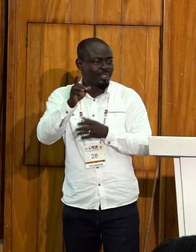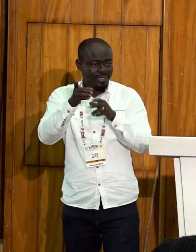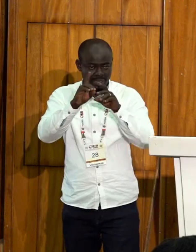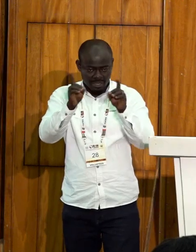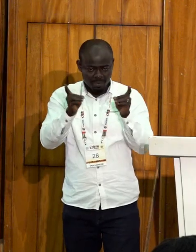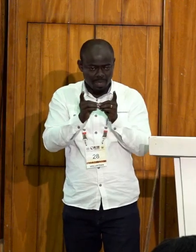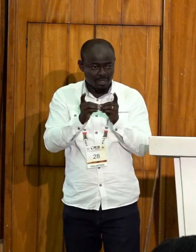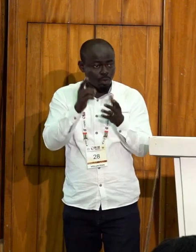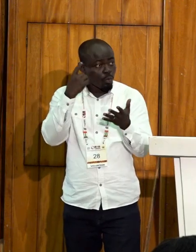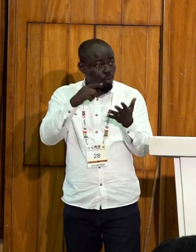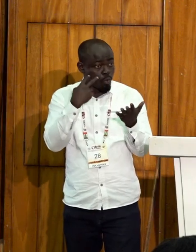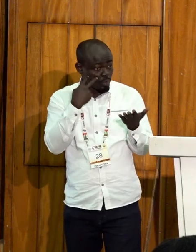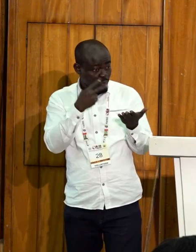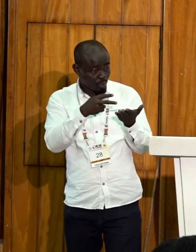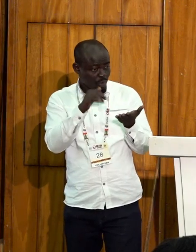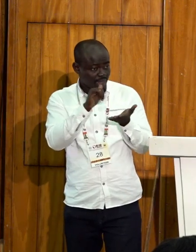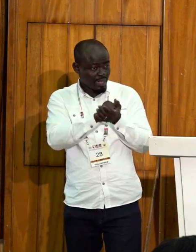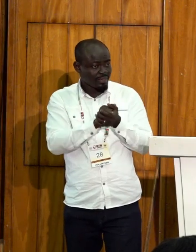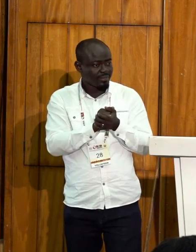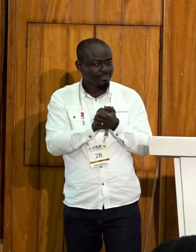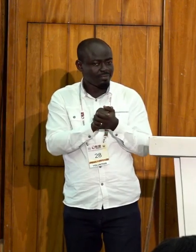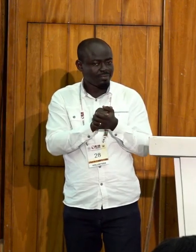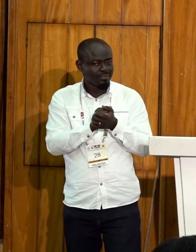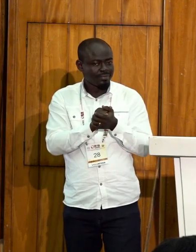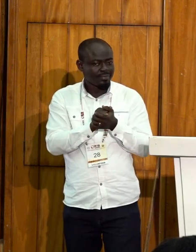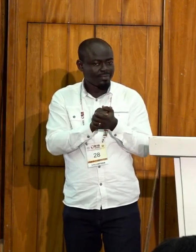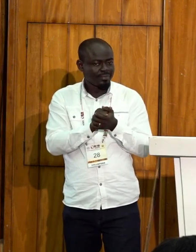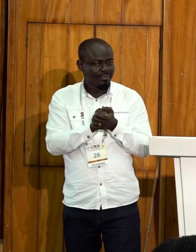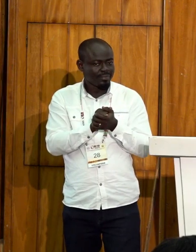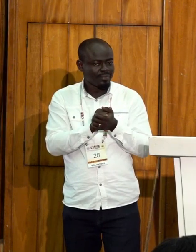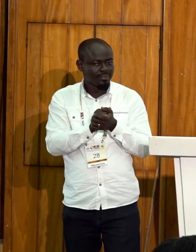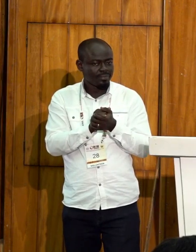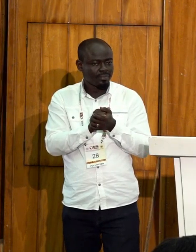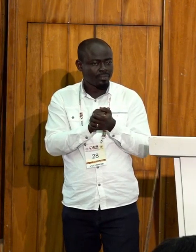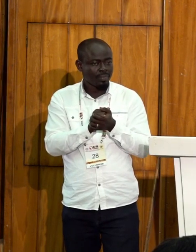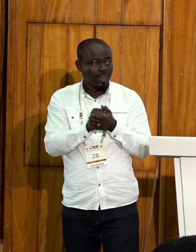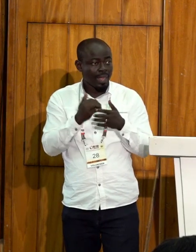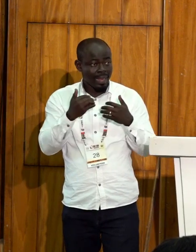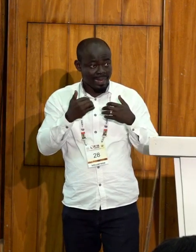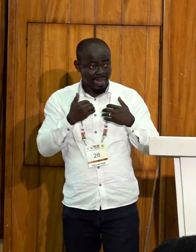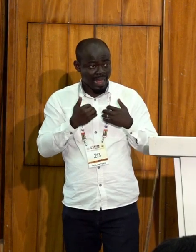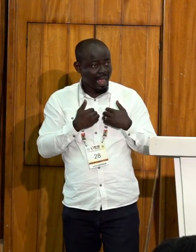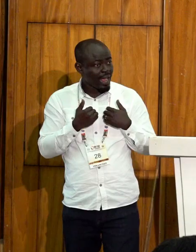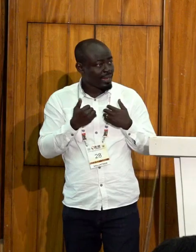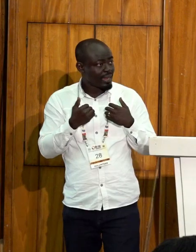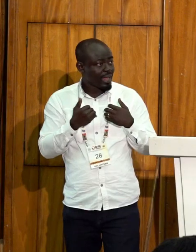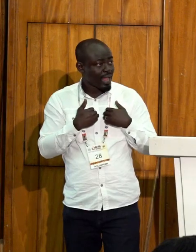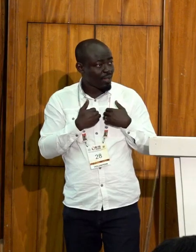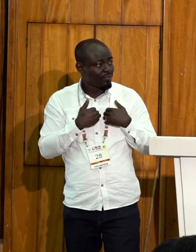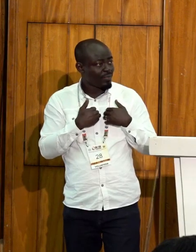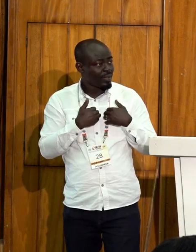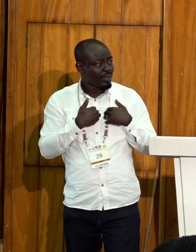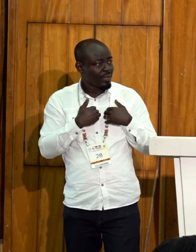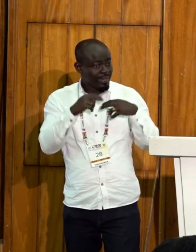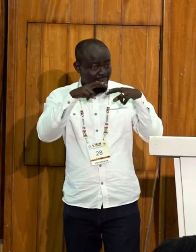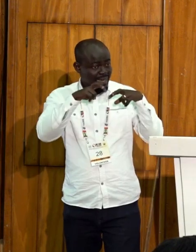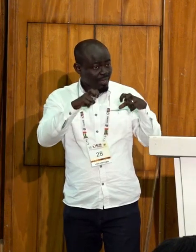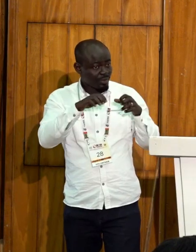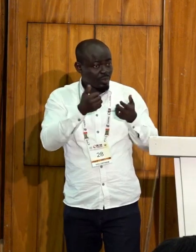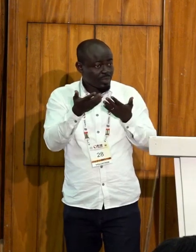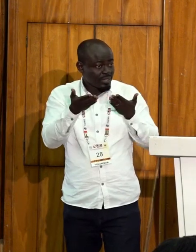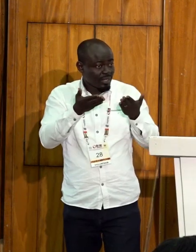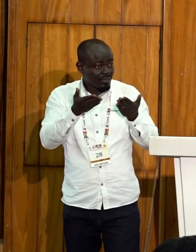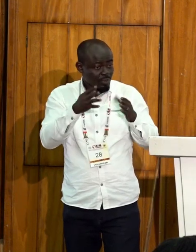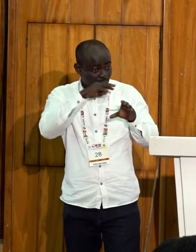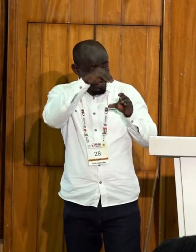found was that they had the diagnostic service, and